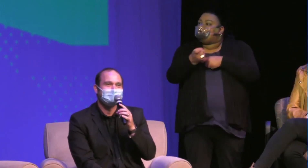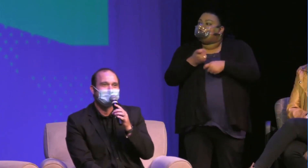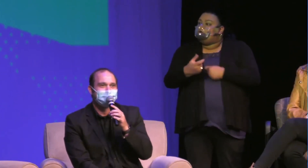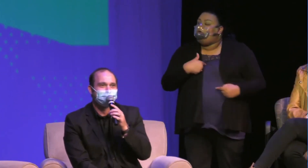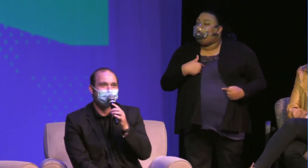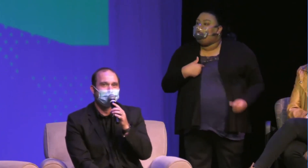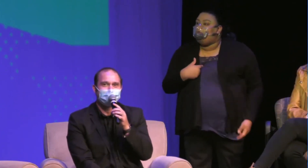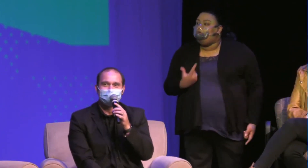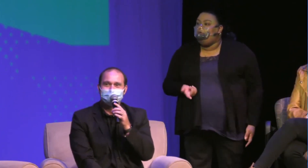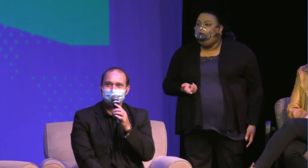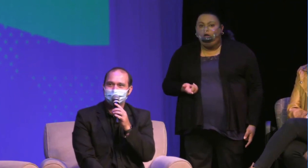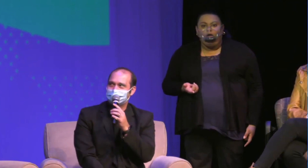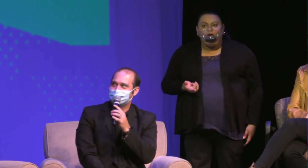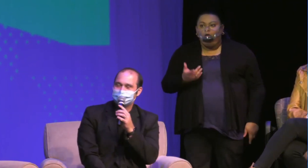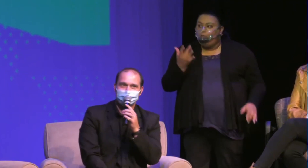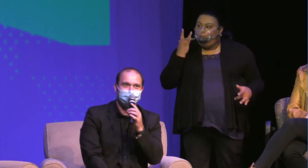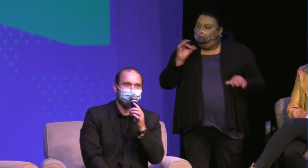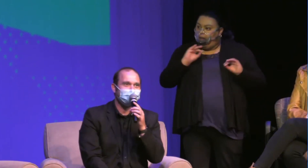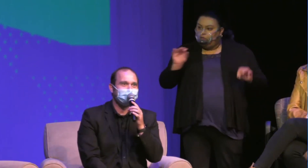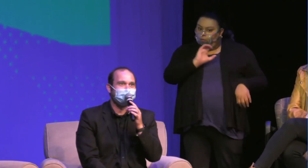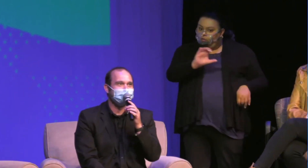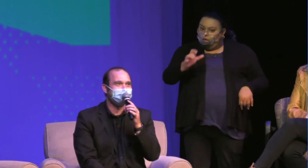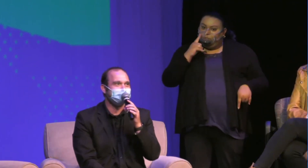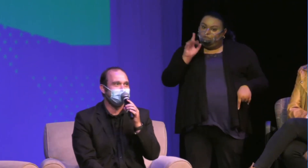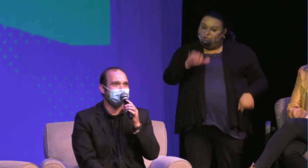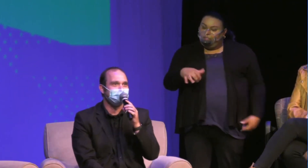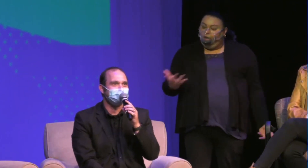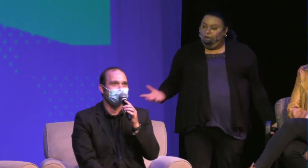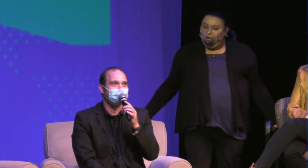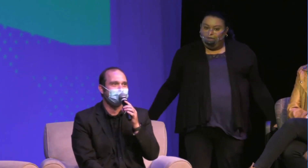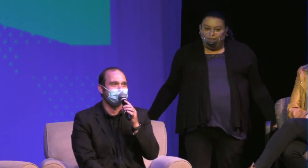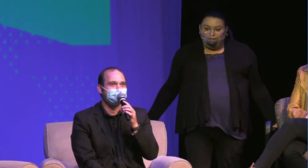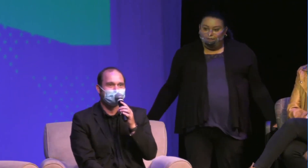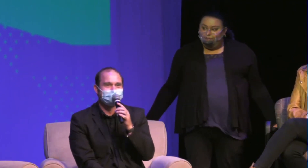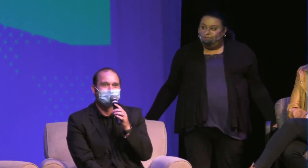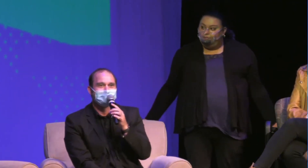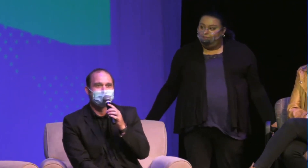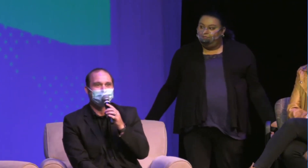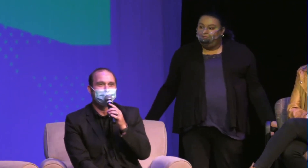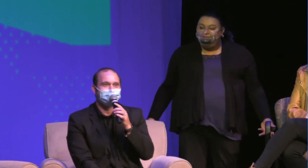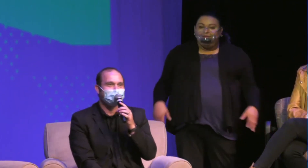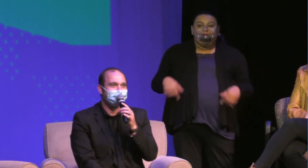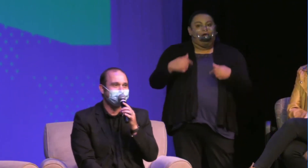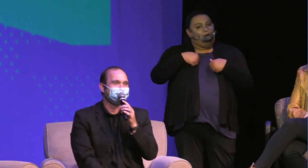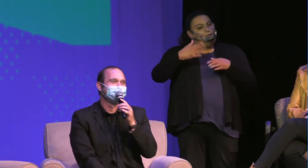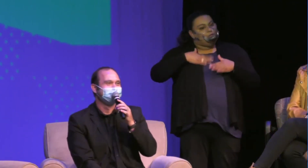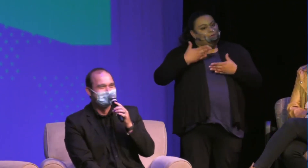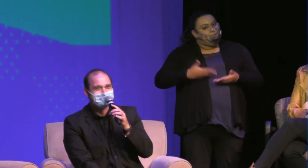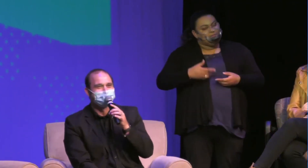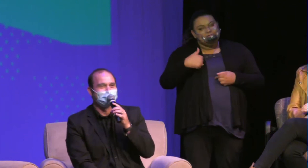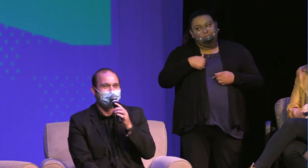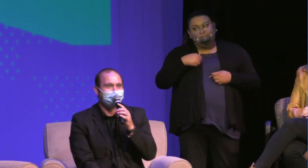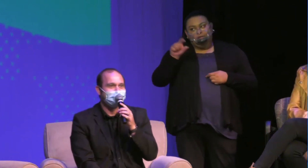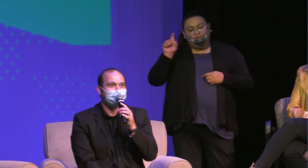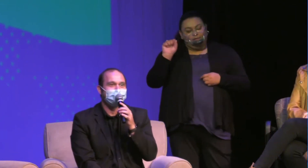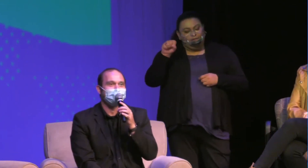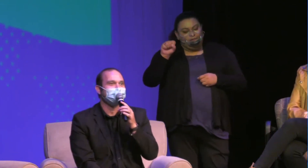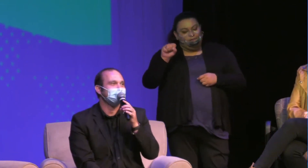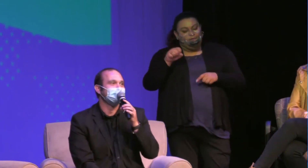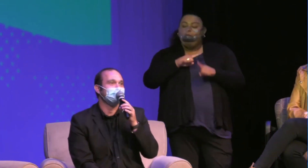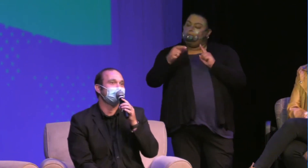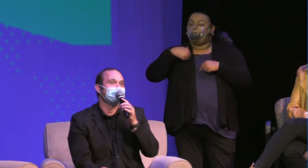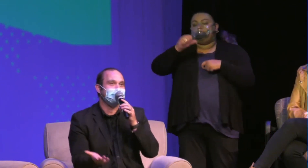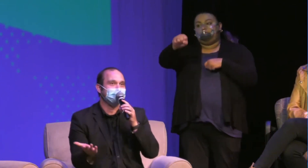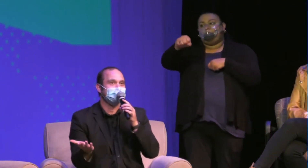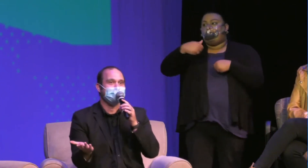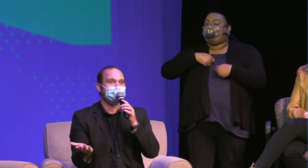jokes. I was like, why aren't we seeing words of what's being said in sign as we watch this? I was upset. But